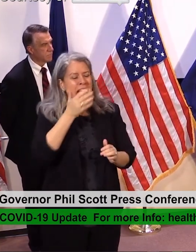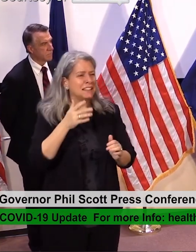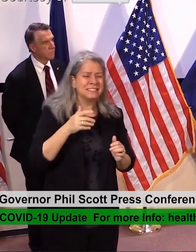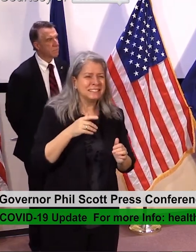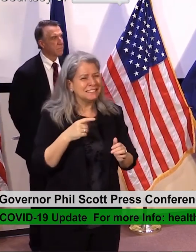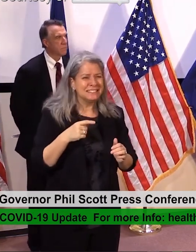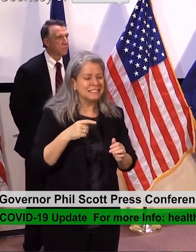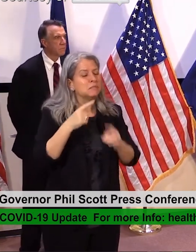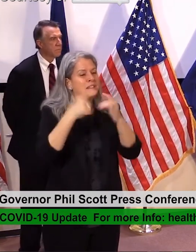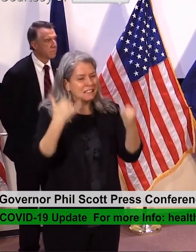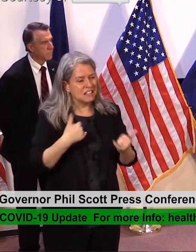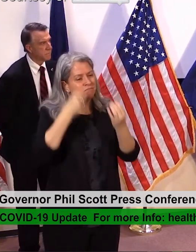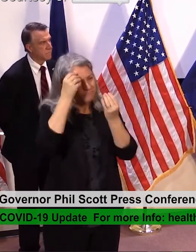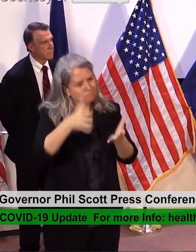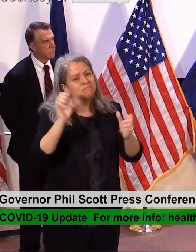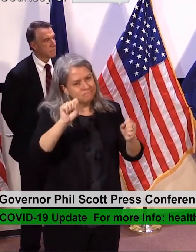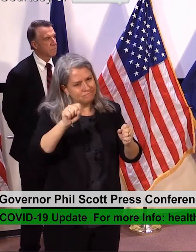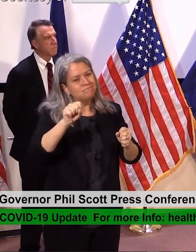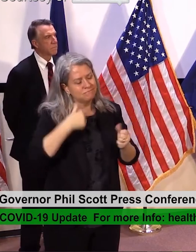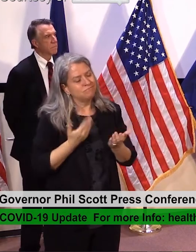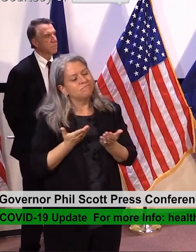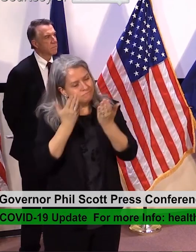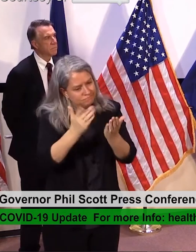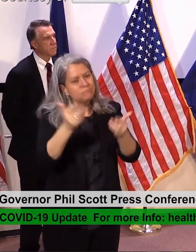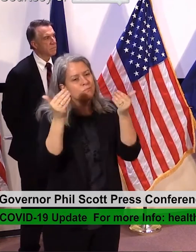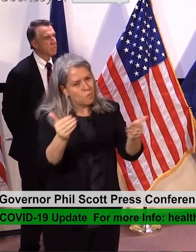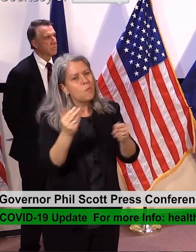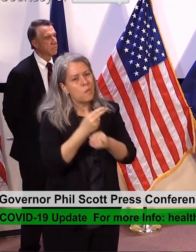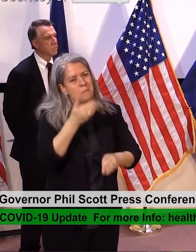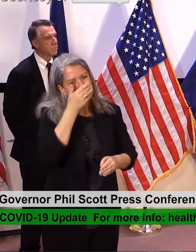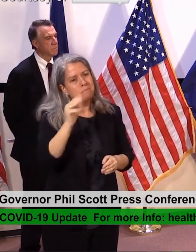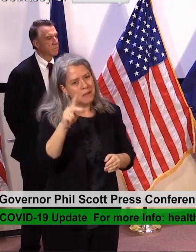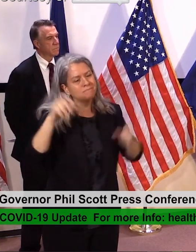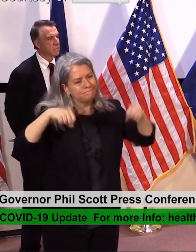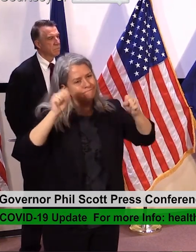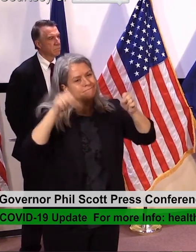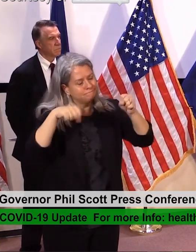that Vermonters wear cloth face masks in public, even if they have no symptoms.